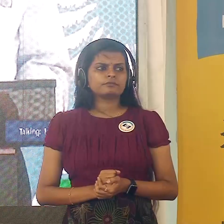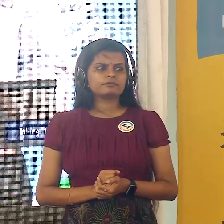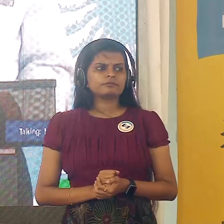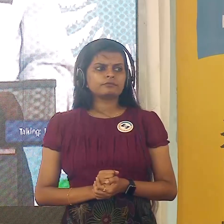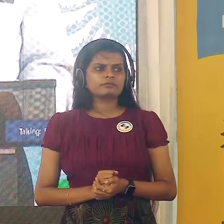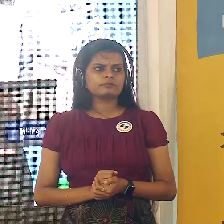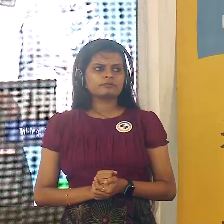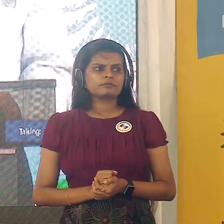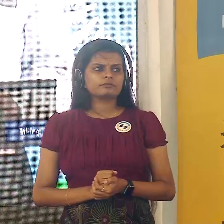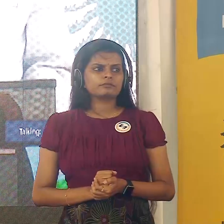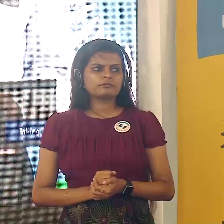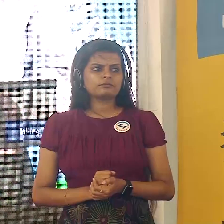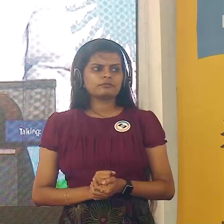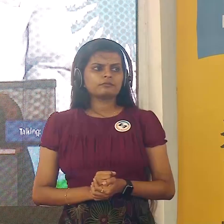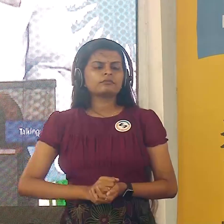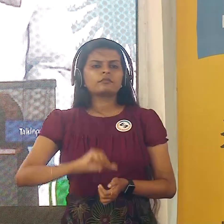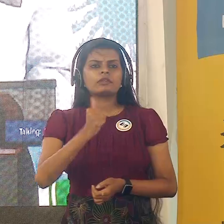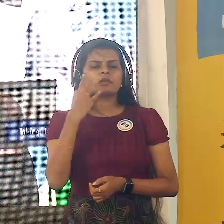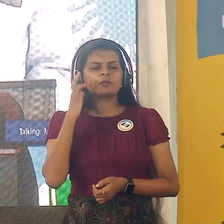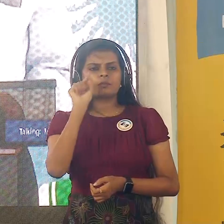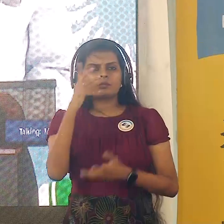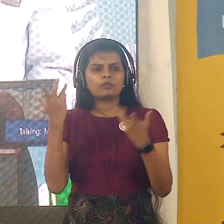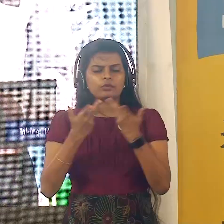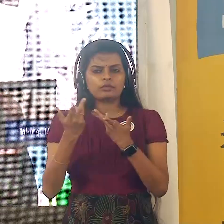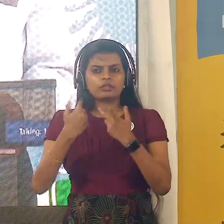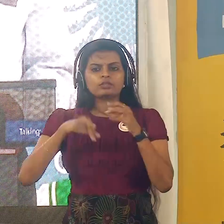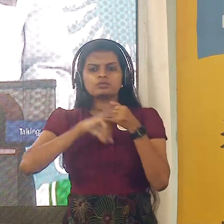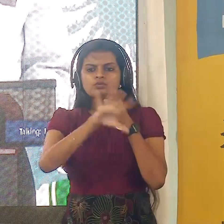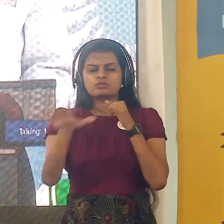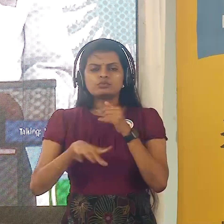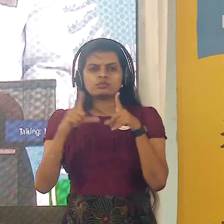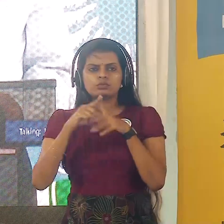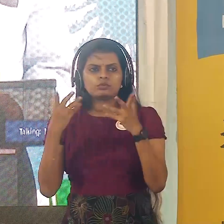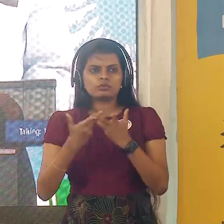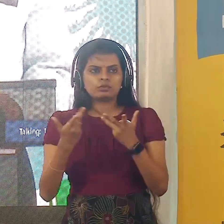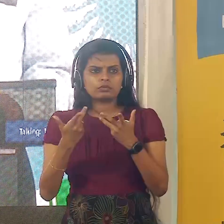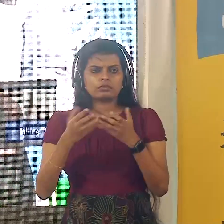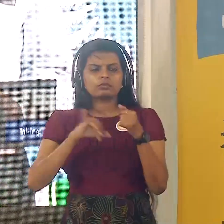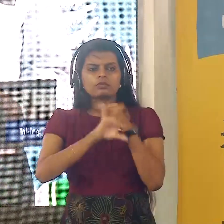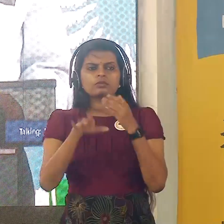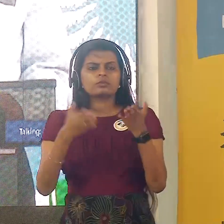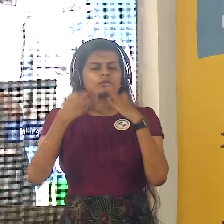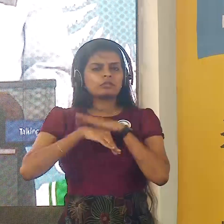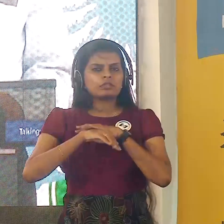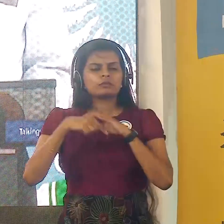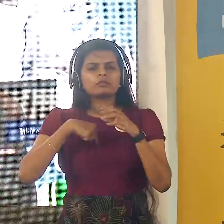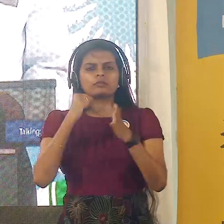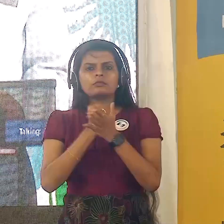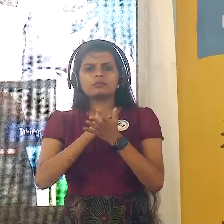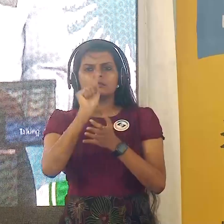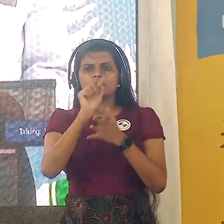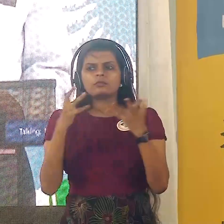system, GST, all sections of society pay tax at the same rate. So the welfare schemes provided by the